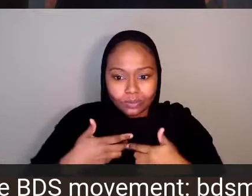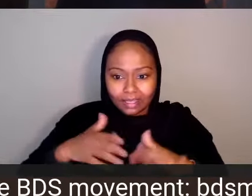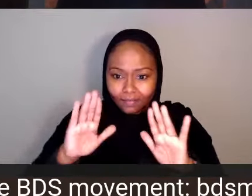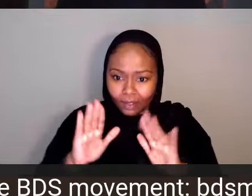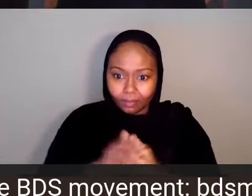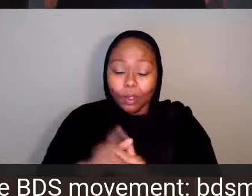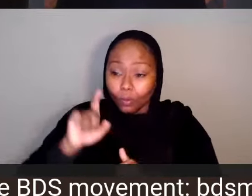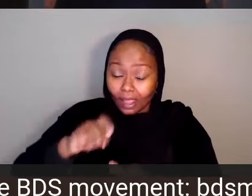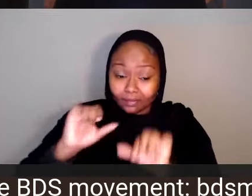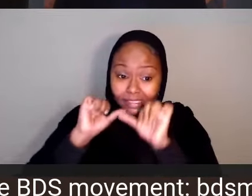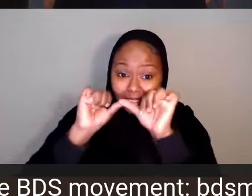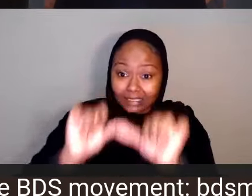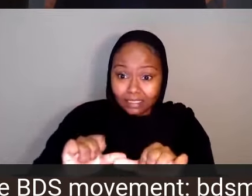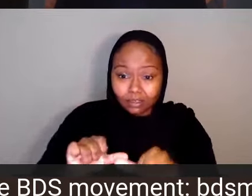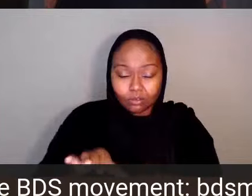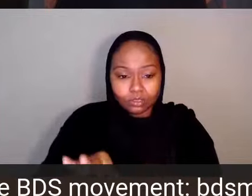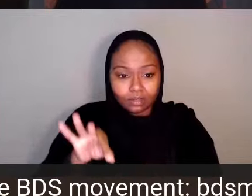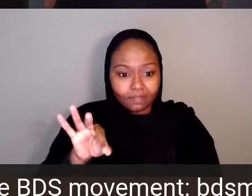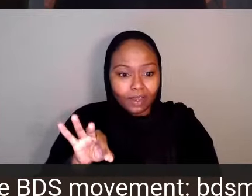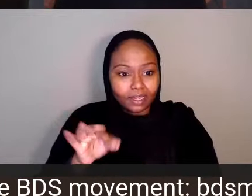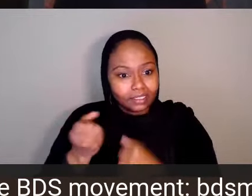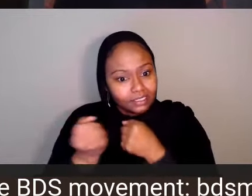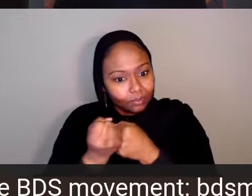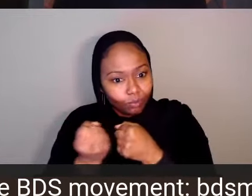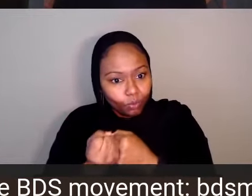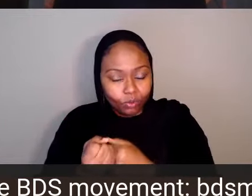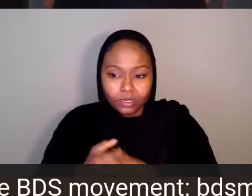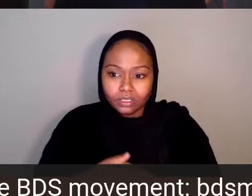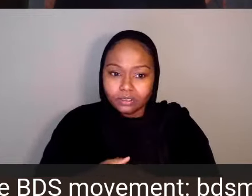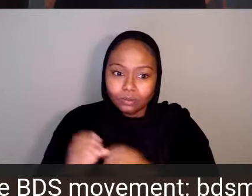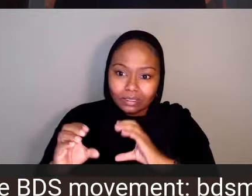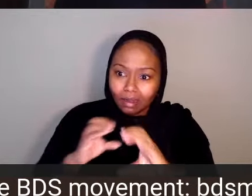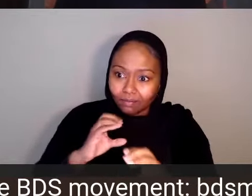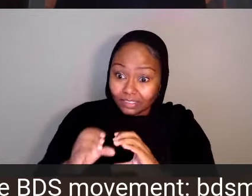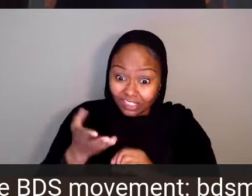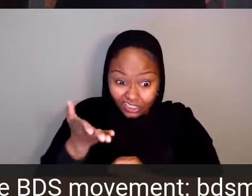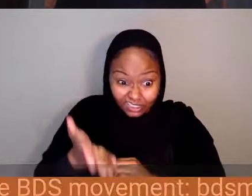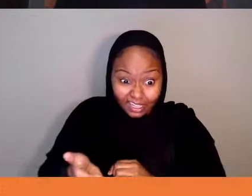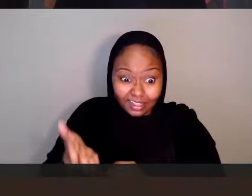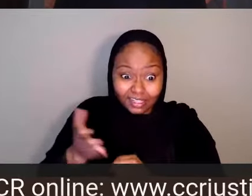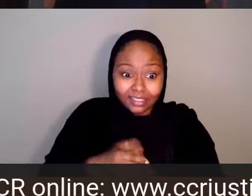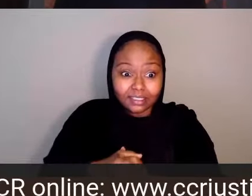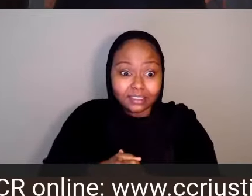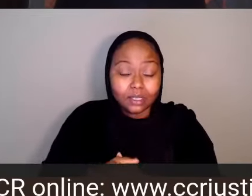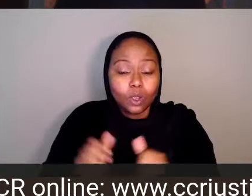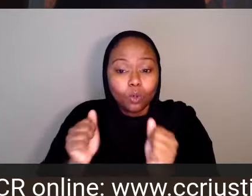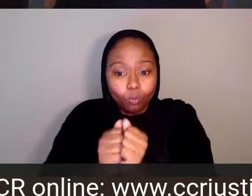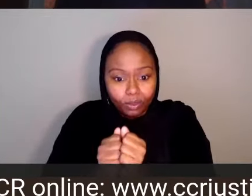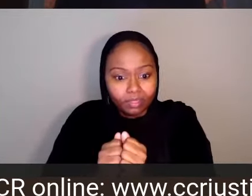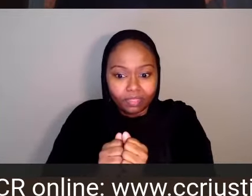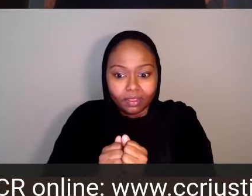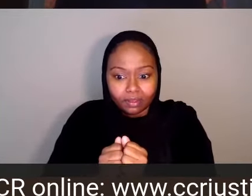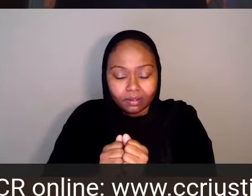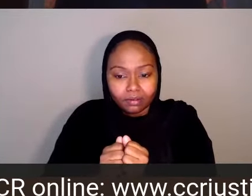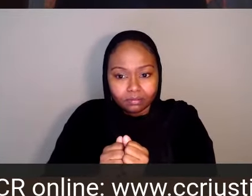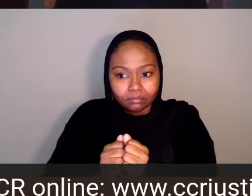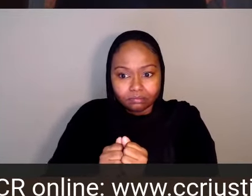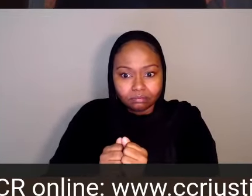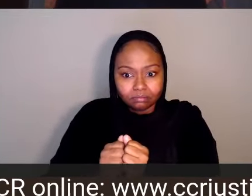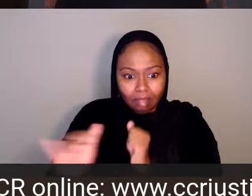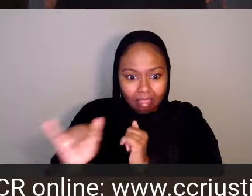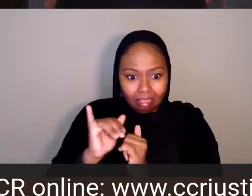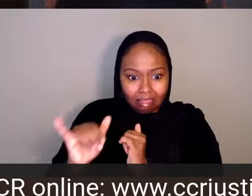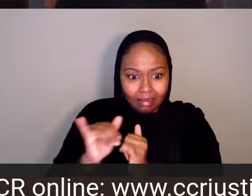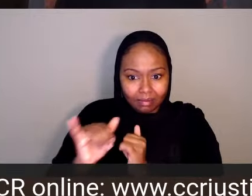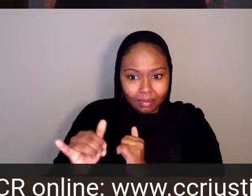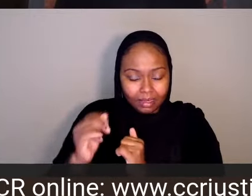continue to find support in conversations like this with like-minded people and push